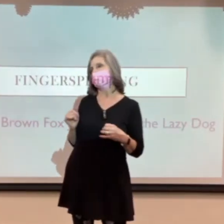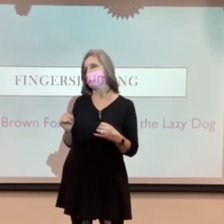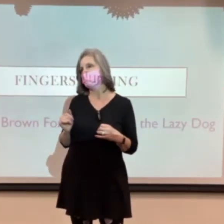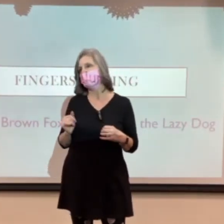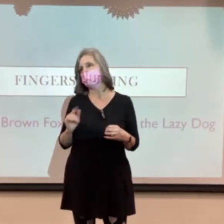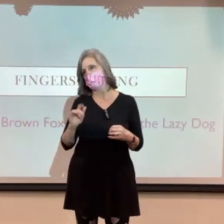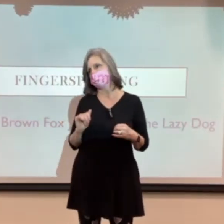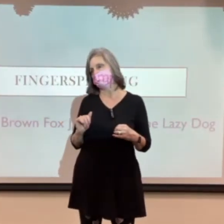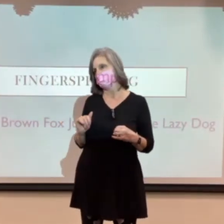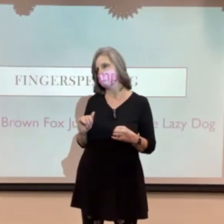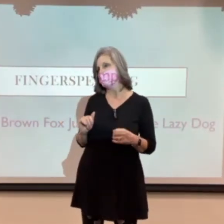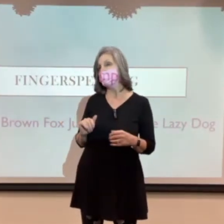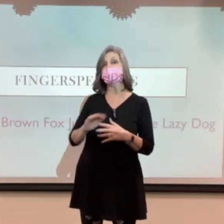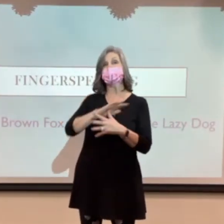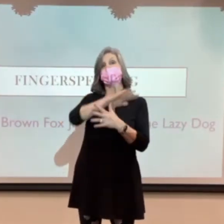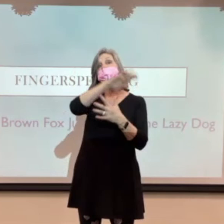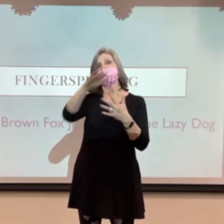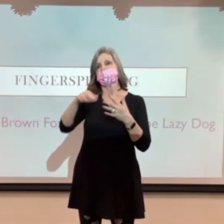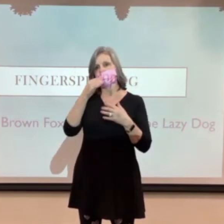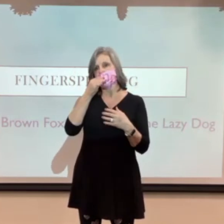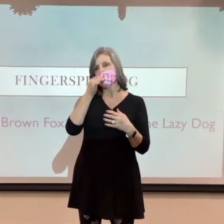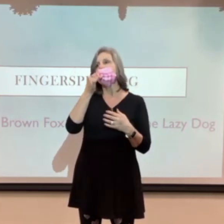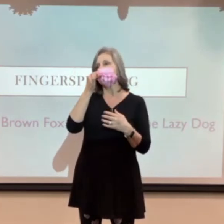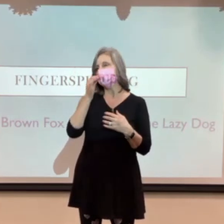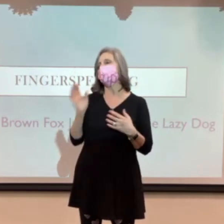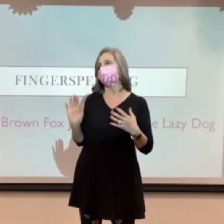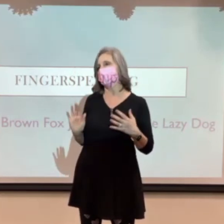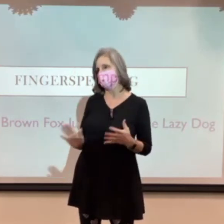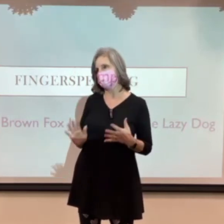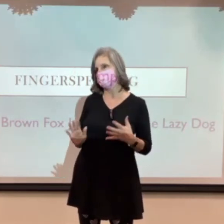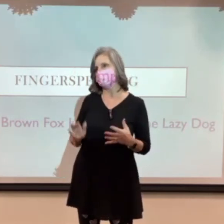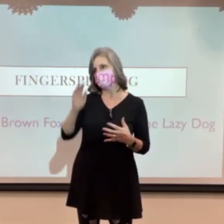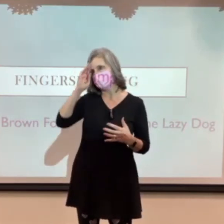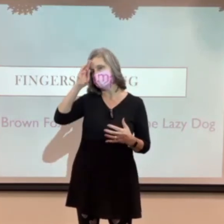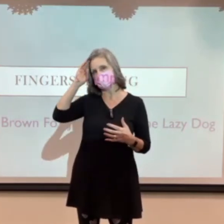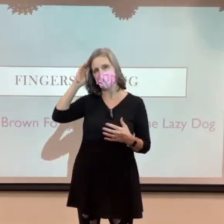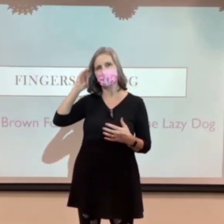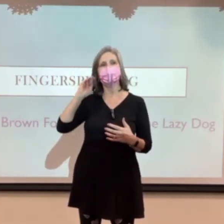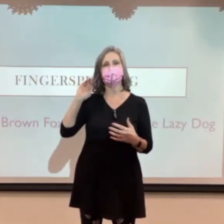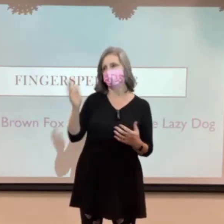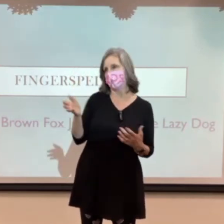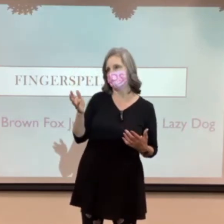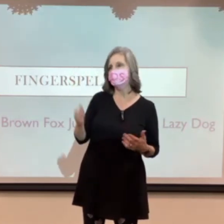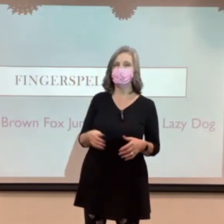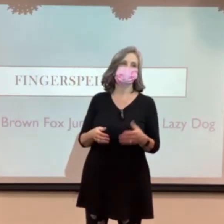particular vocabulary word. And there are several different ways depending on the context of what you're saying it about. Now, the